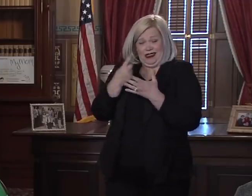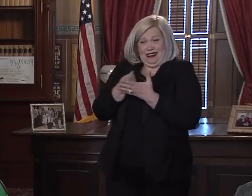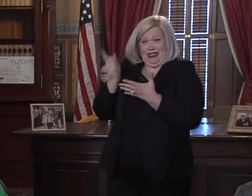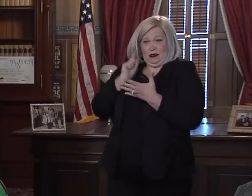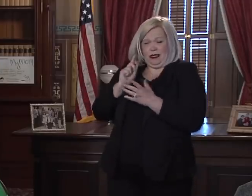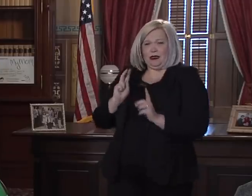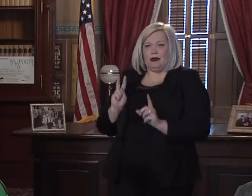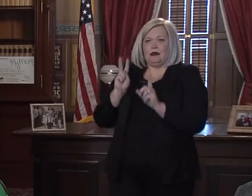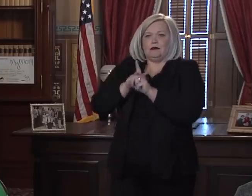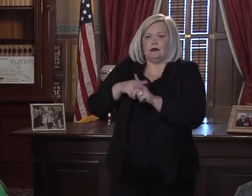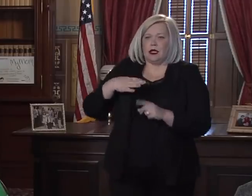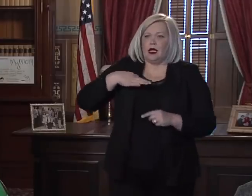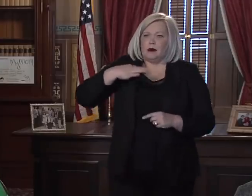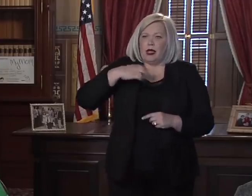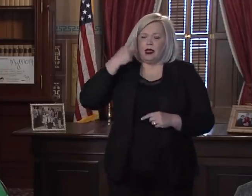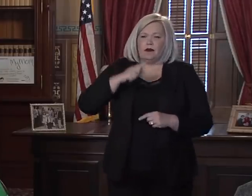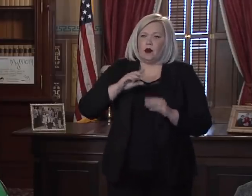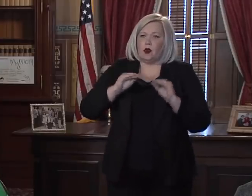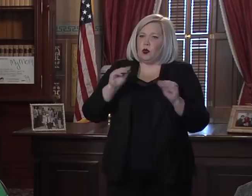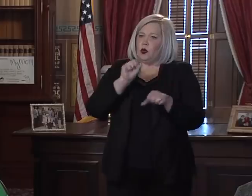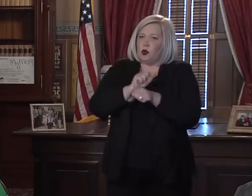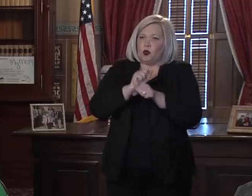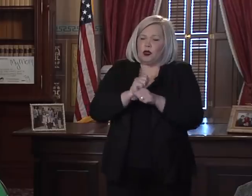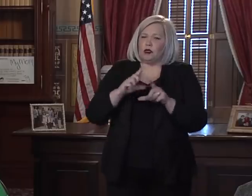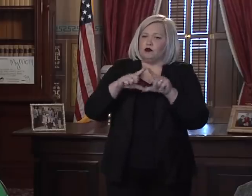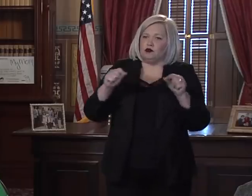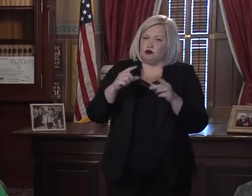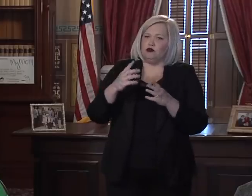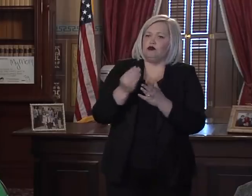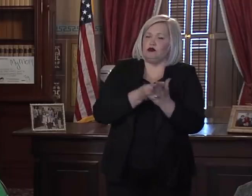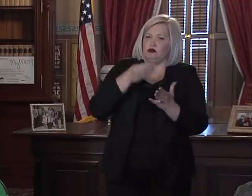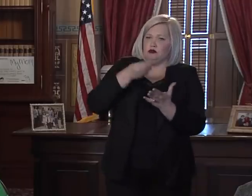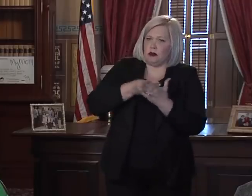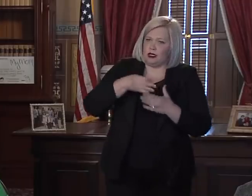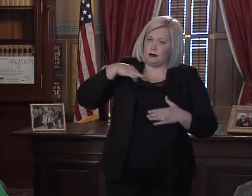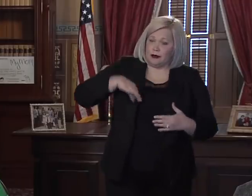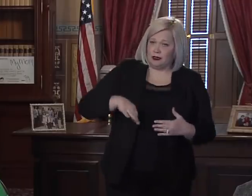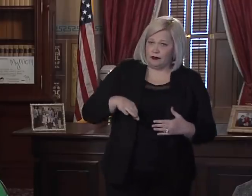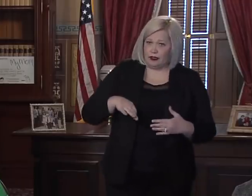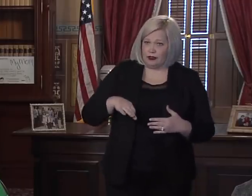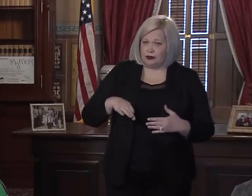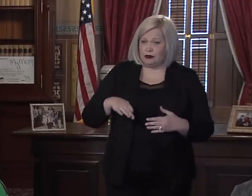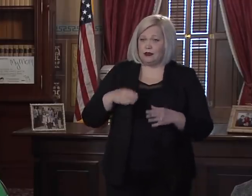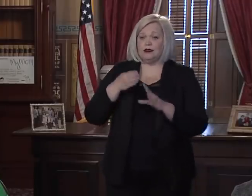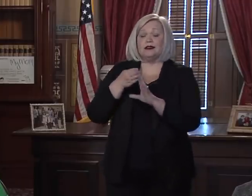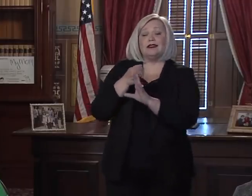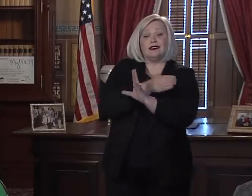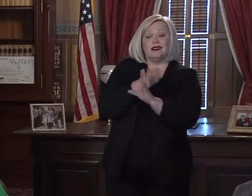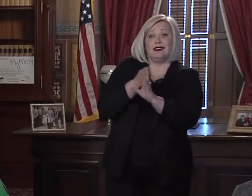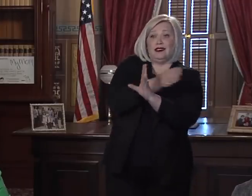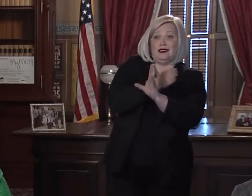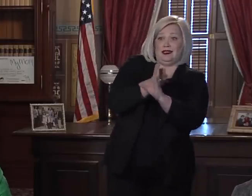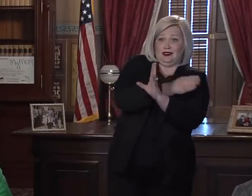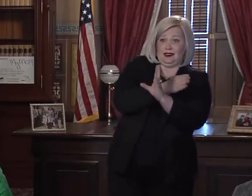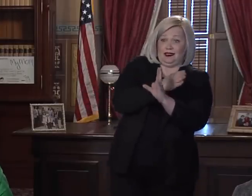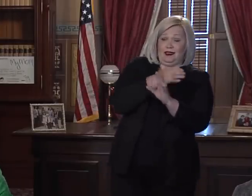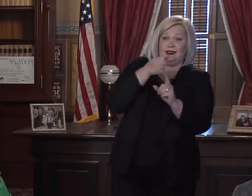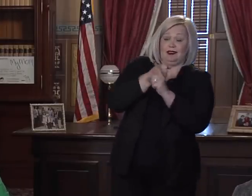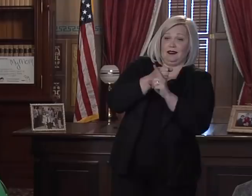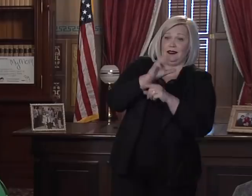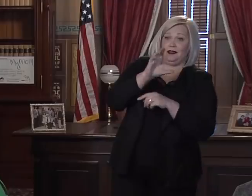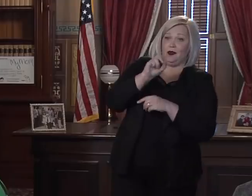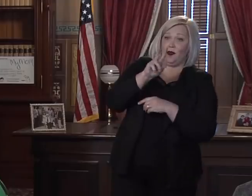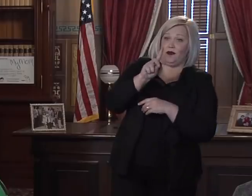applied similarly. Compared to the 3 weeks ending February 29th, March 7th, and March 14th, prior